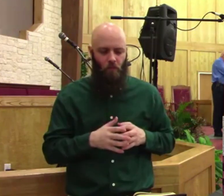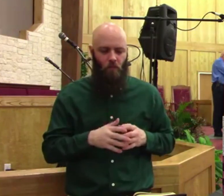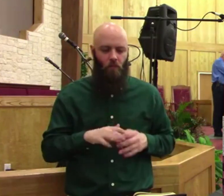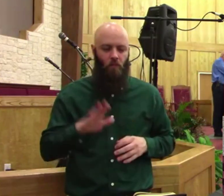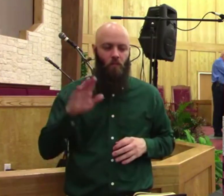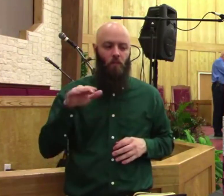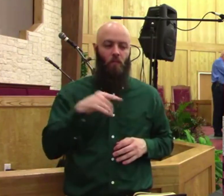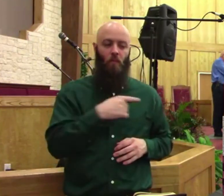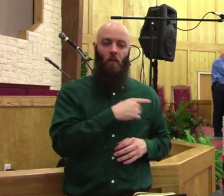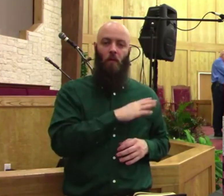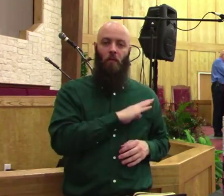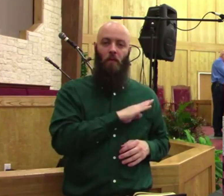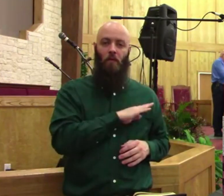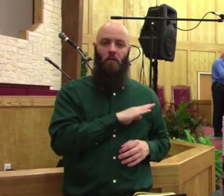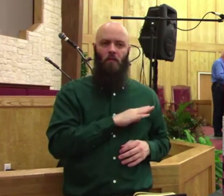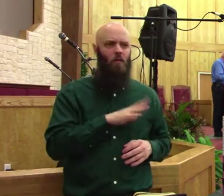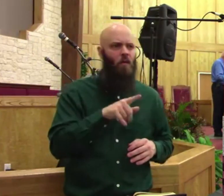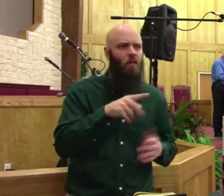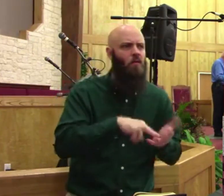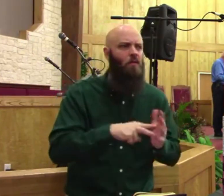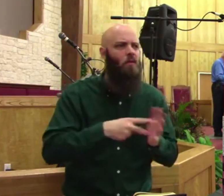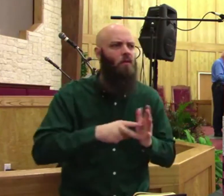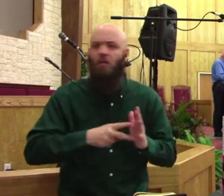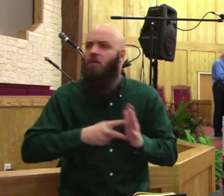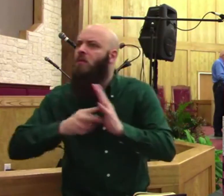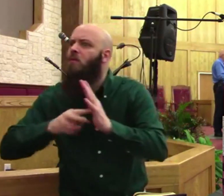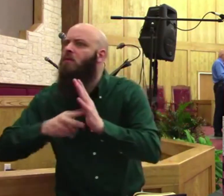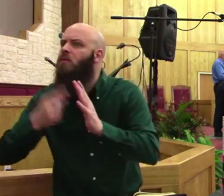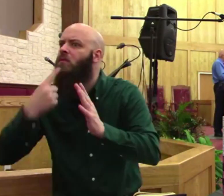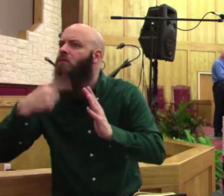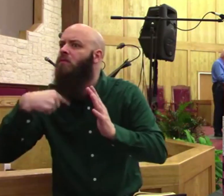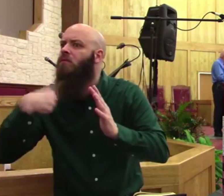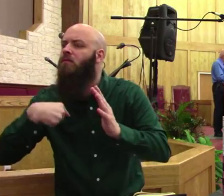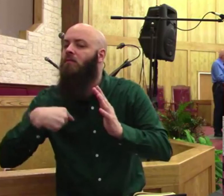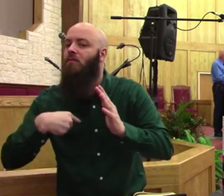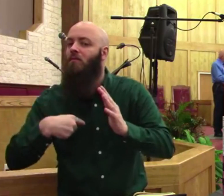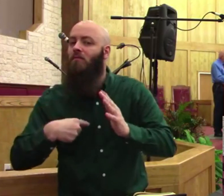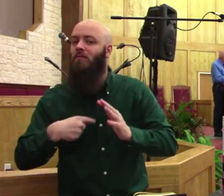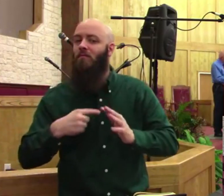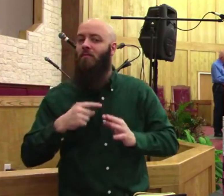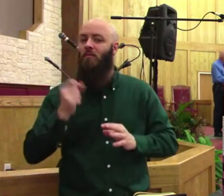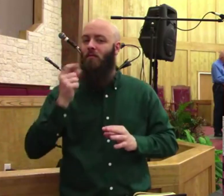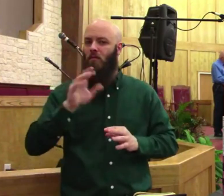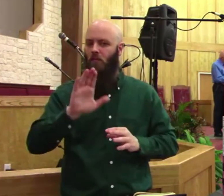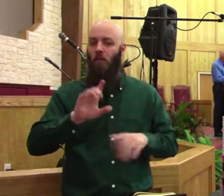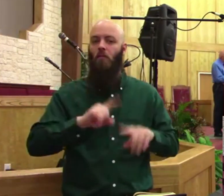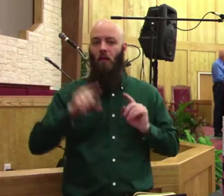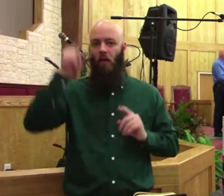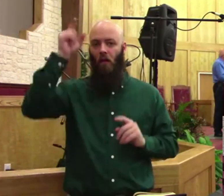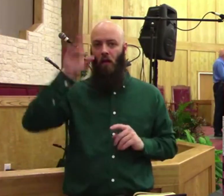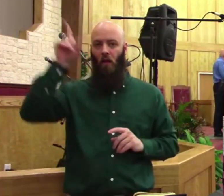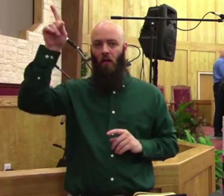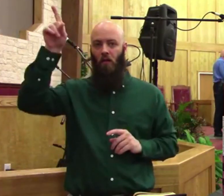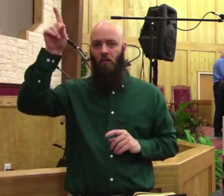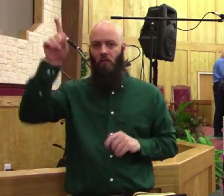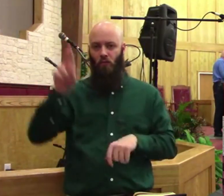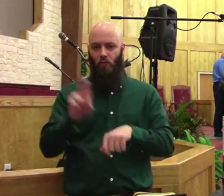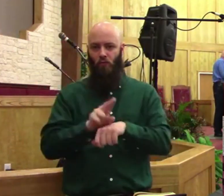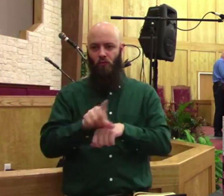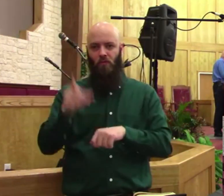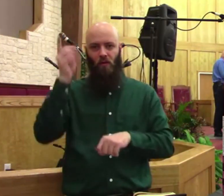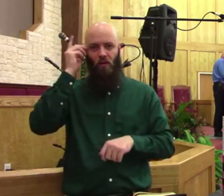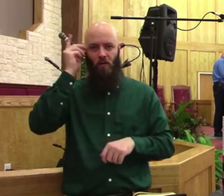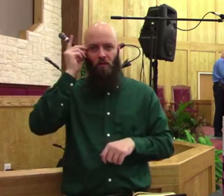Belshazzar wanted the mystery solved, but God, using Daniel, wants to help